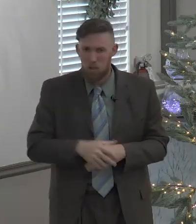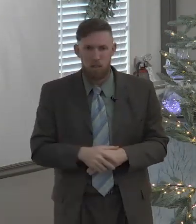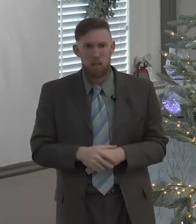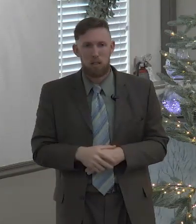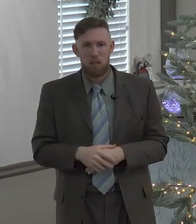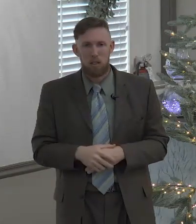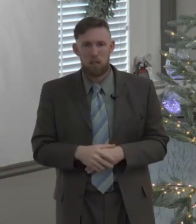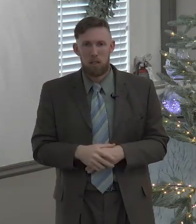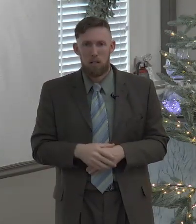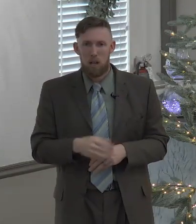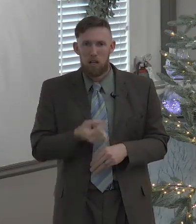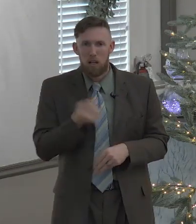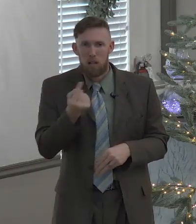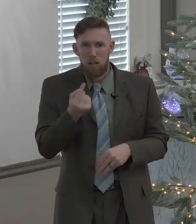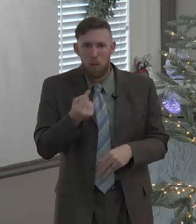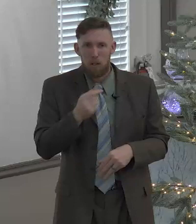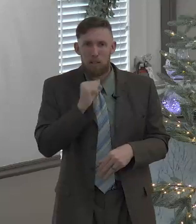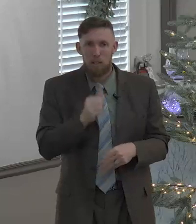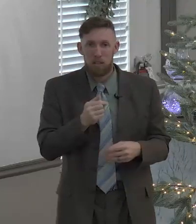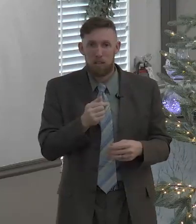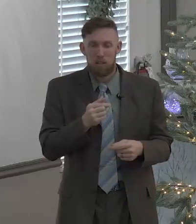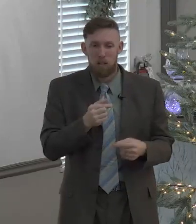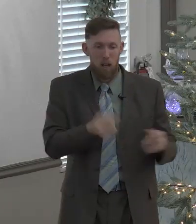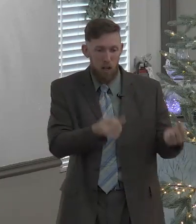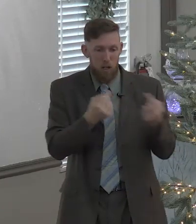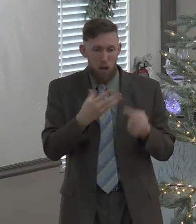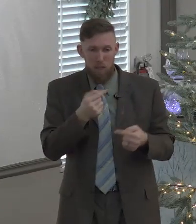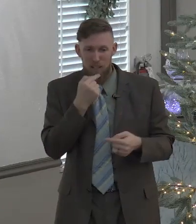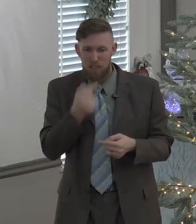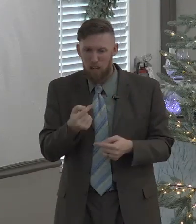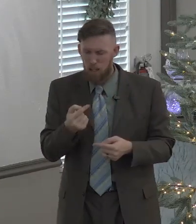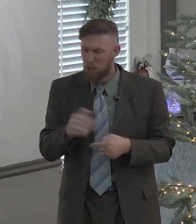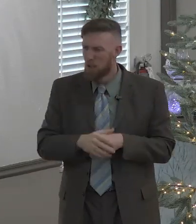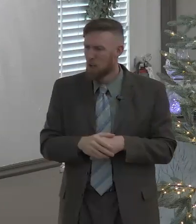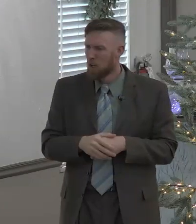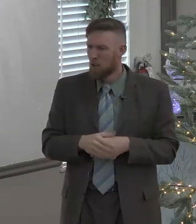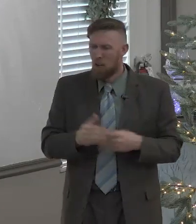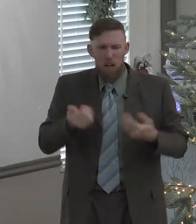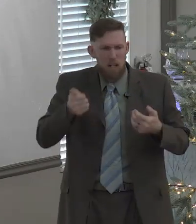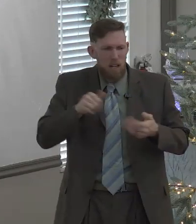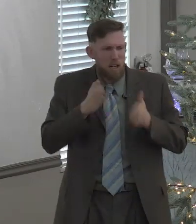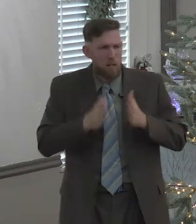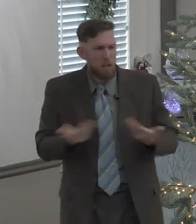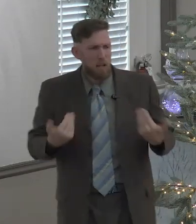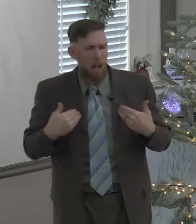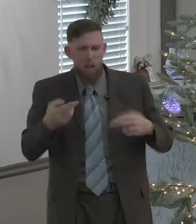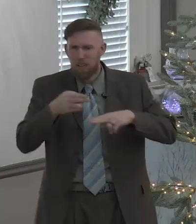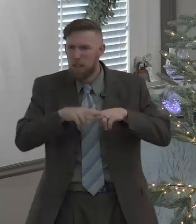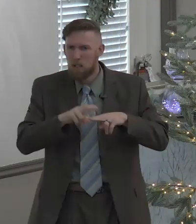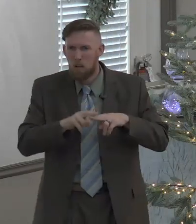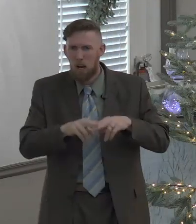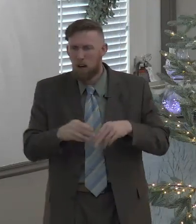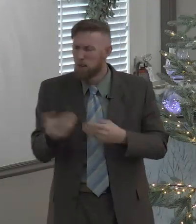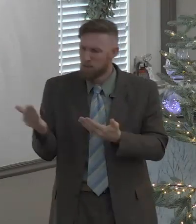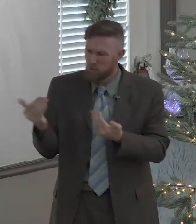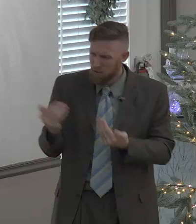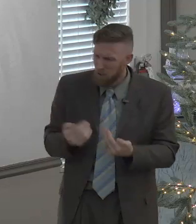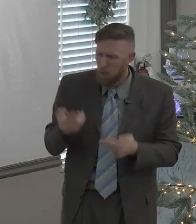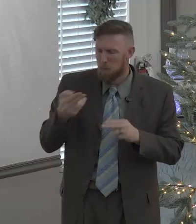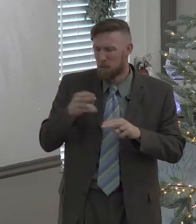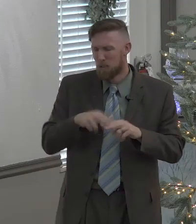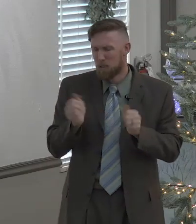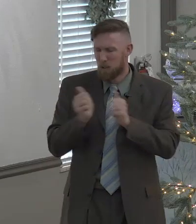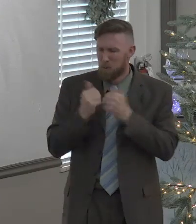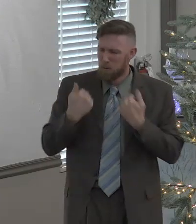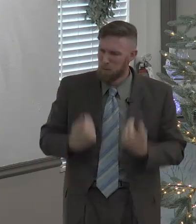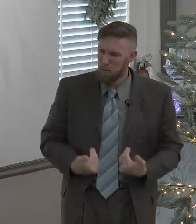mean, nobody's walking up and saying, Jairus, man, I'm so sorry to tell you this, man. I mean, is there some place we could sit down? Could you folks, could please move?